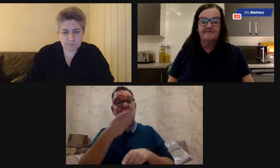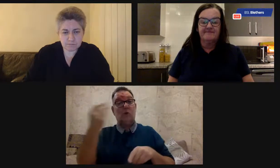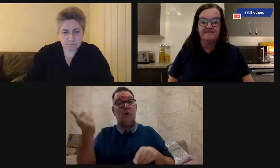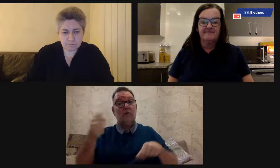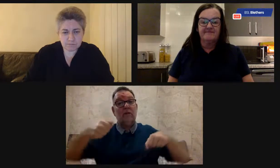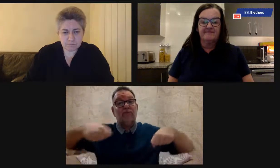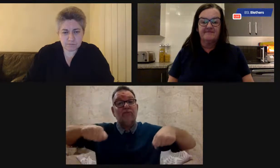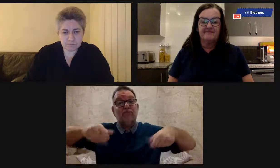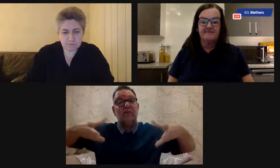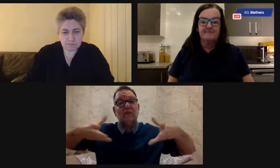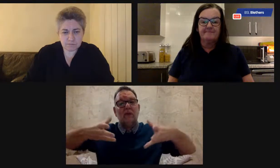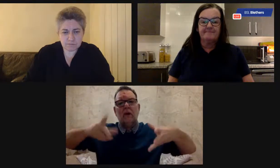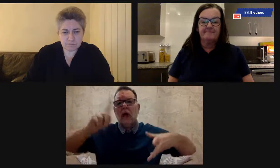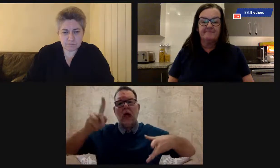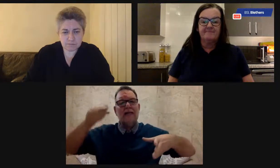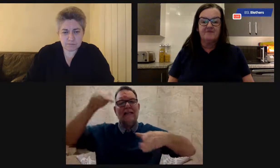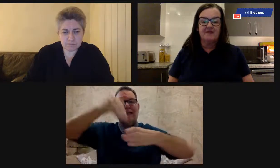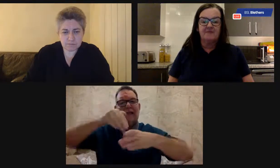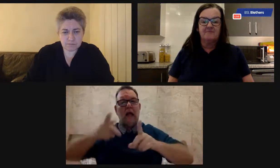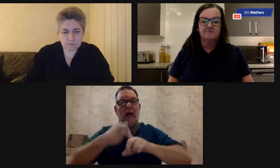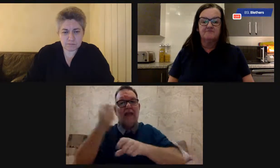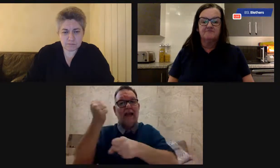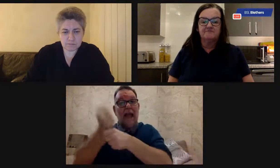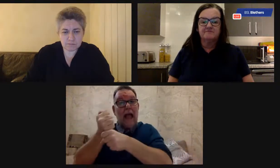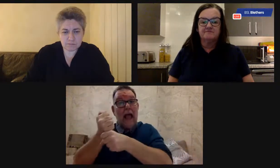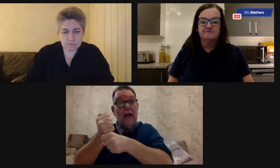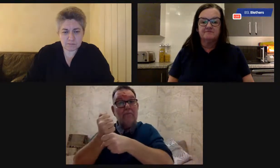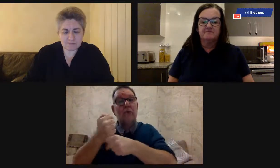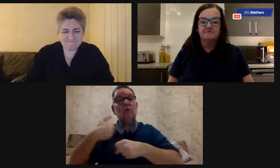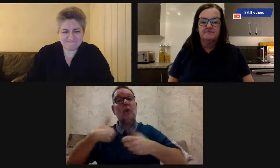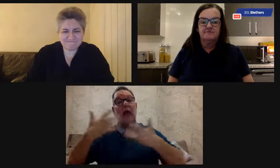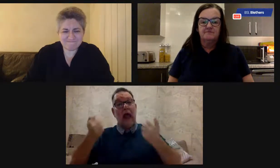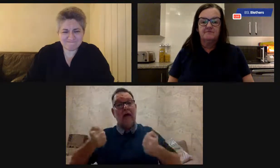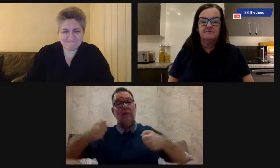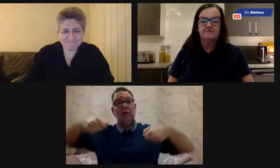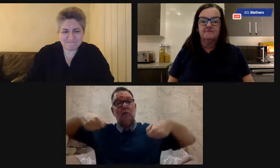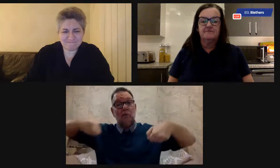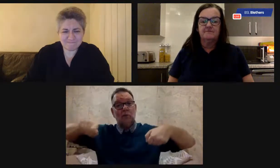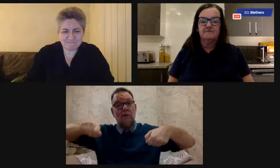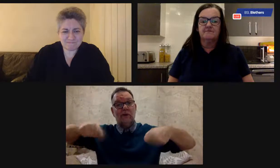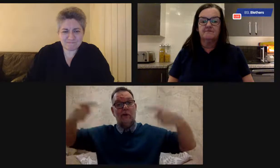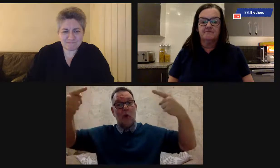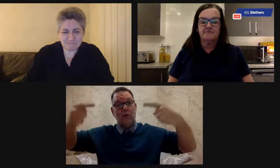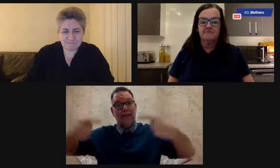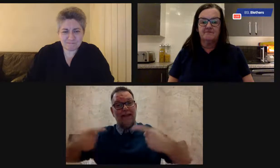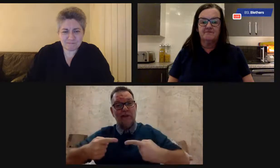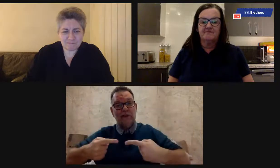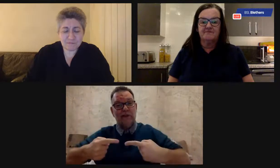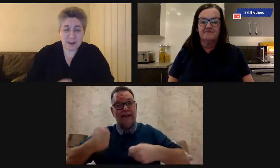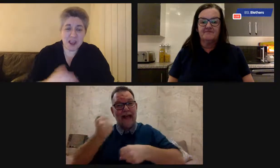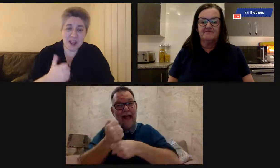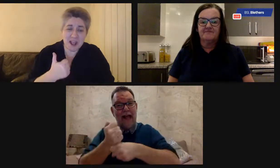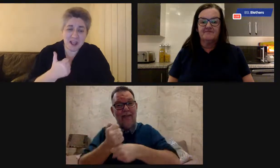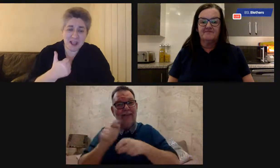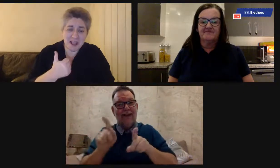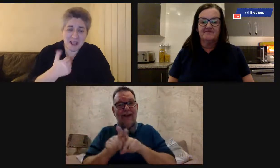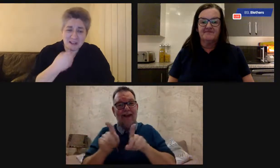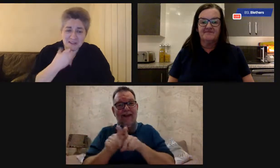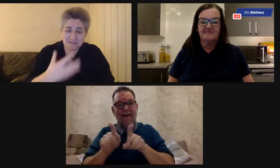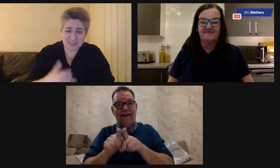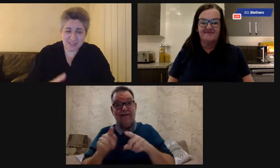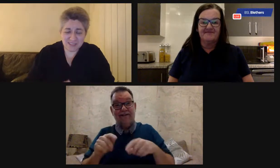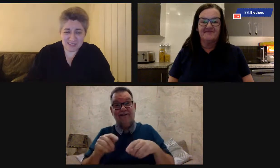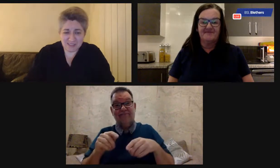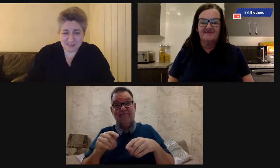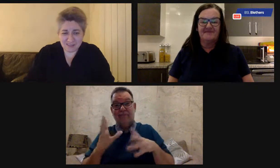scooter. Usually, it could be a cost, but what we can do is we actually make sure